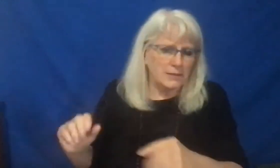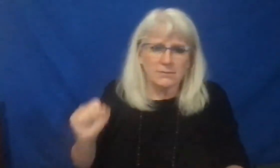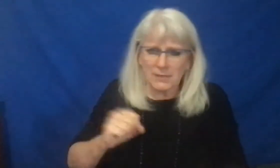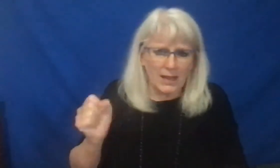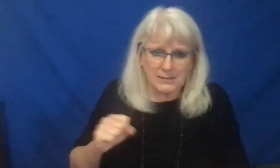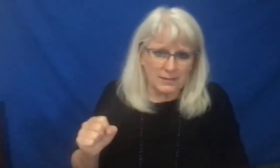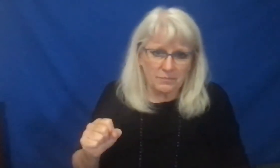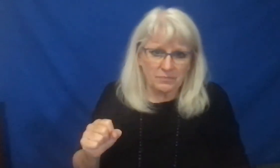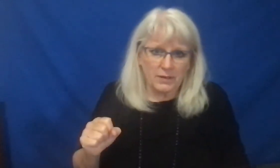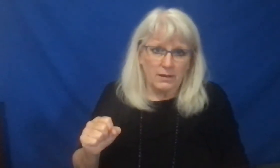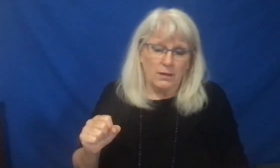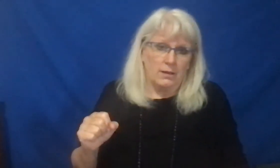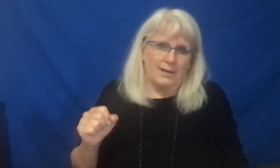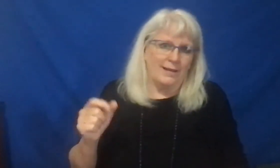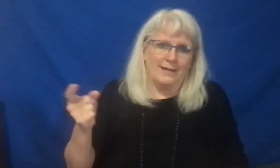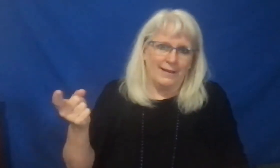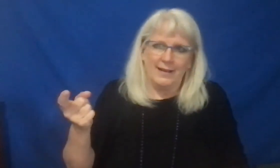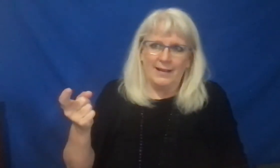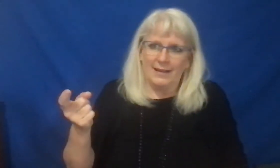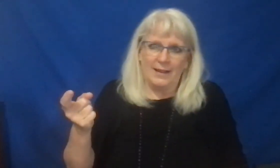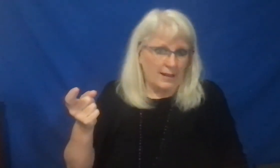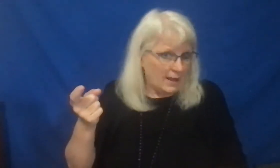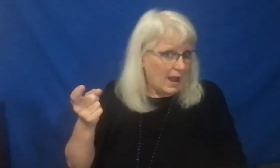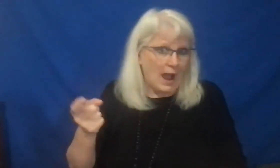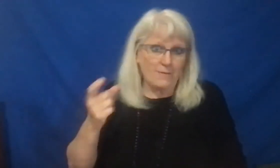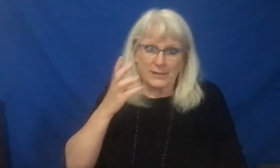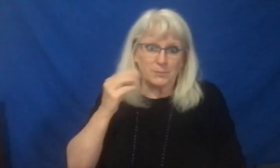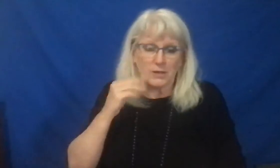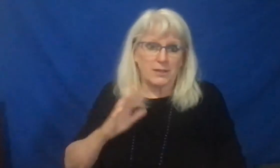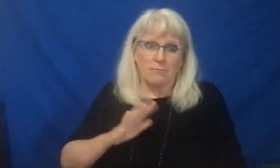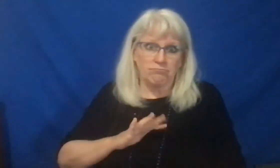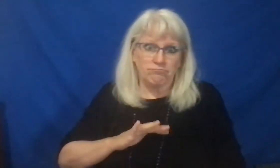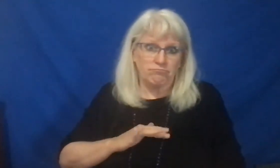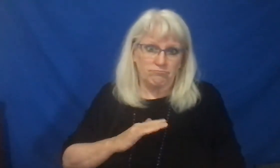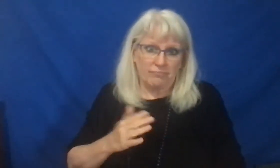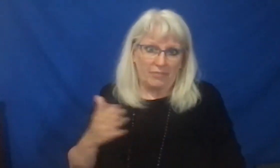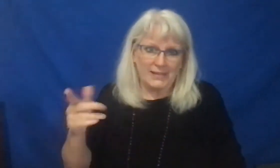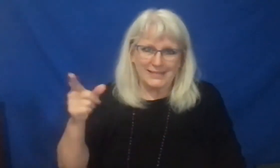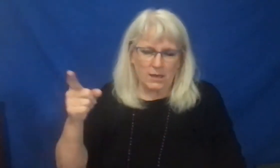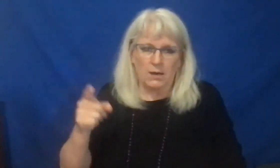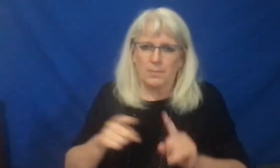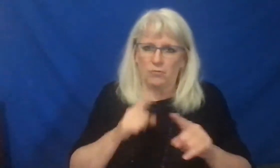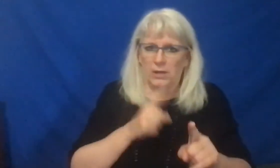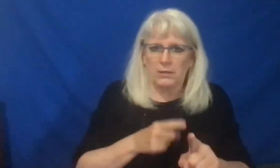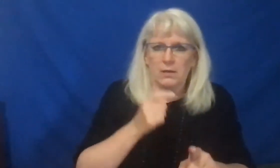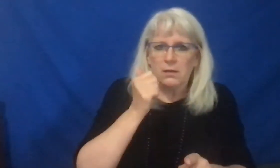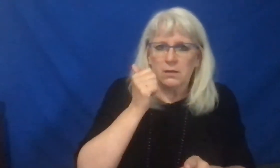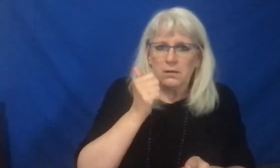the mountaintops that I've gotten to experience in general service. But really, it's getting to shake a newcomer's hand